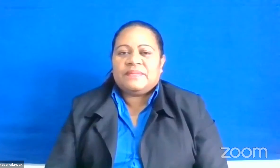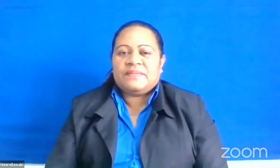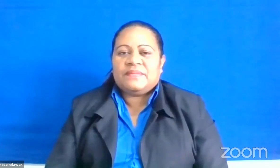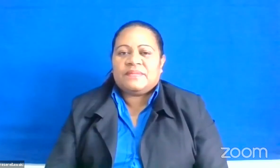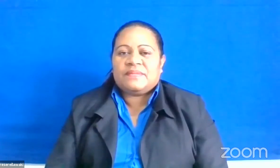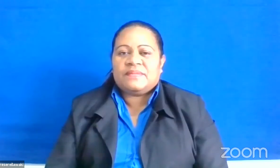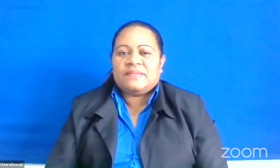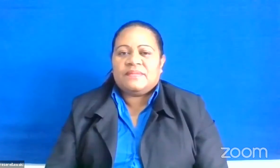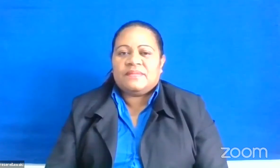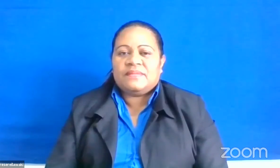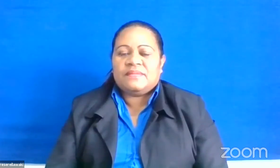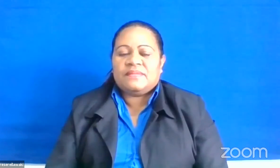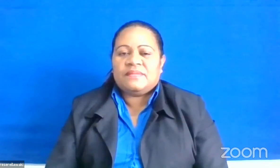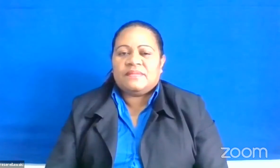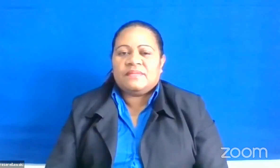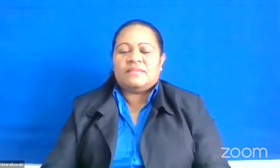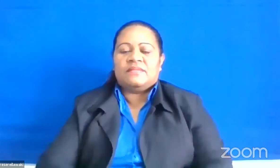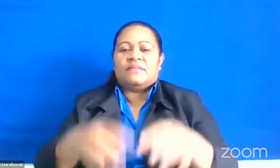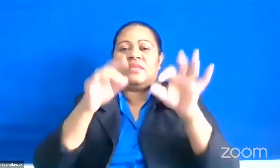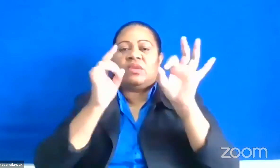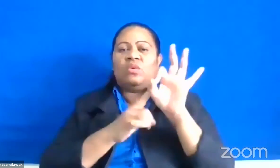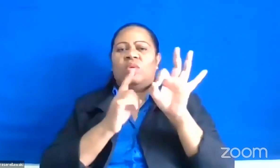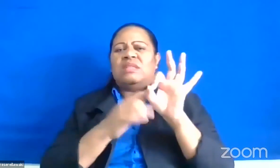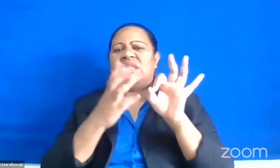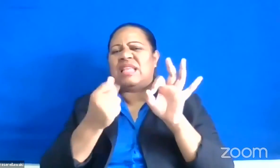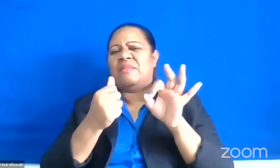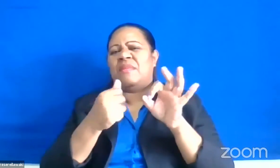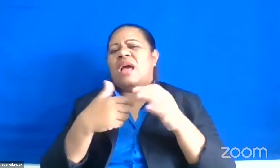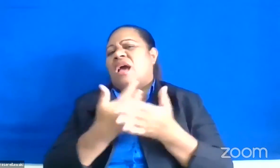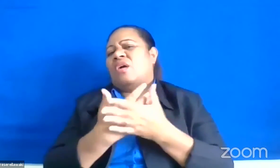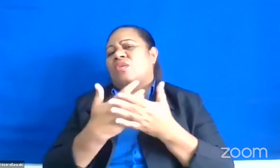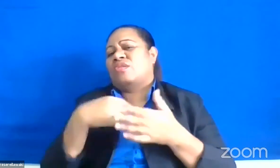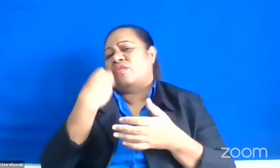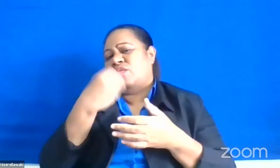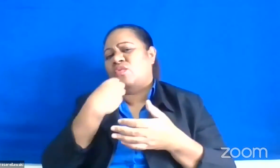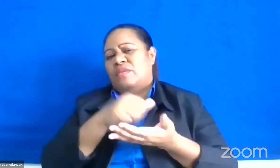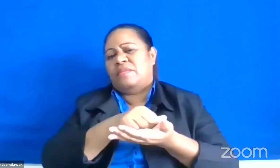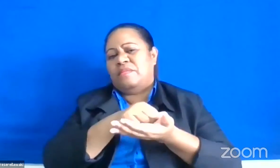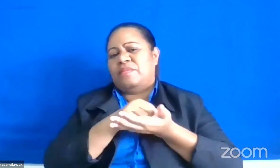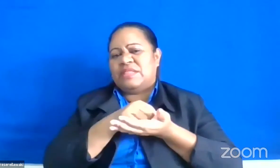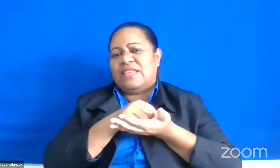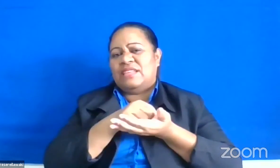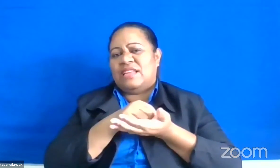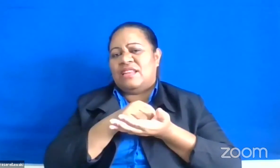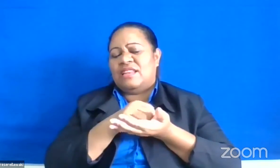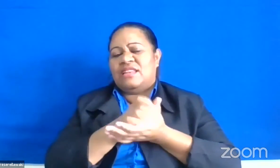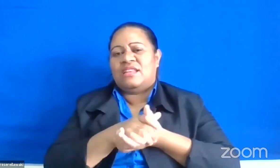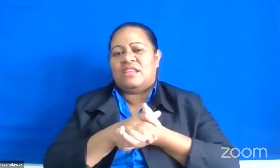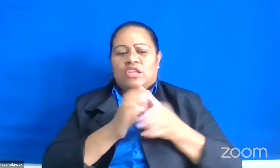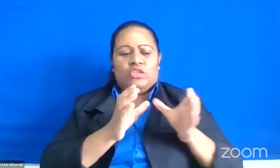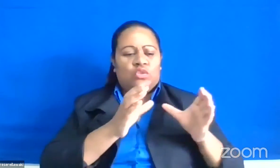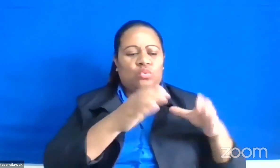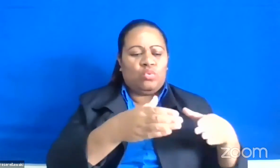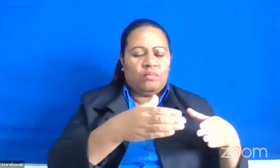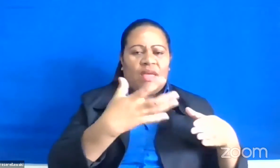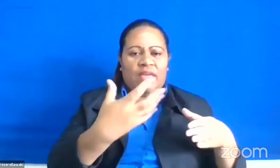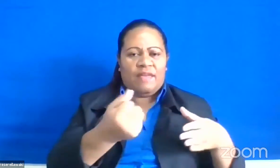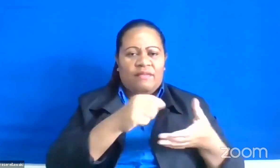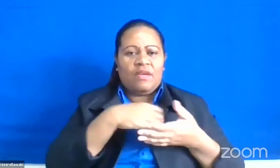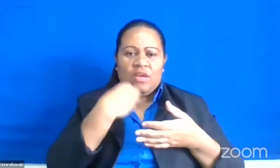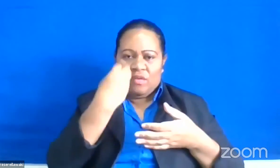and there was a question on food preservation yes there's also um a book on food preservation in tuvalu